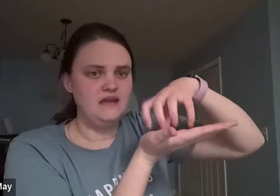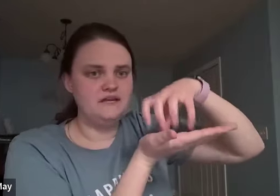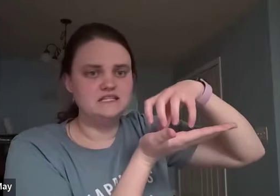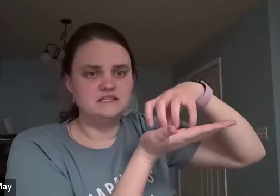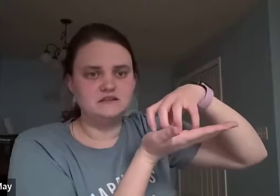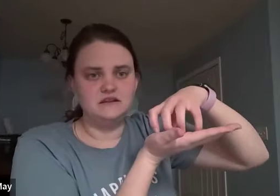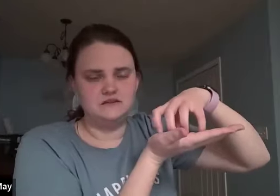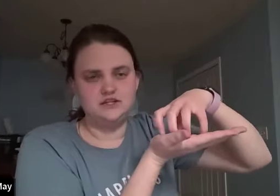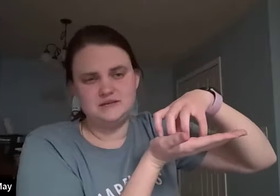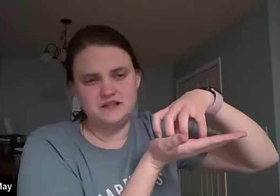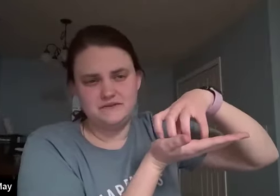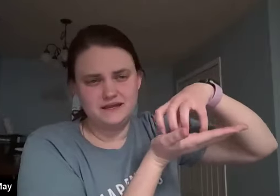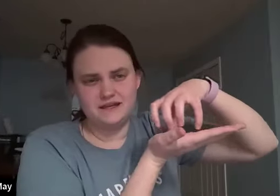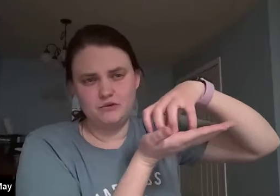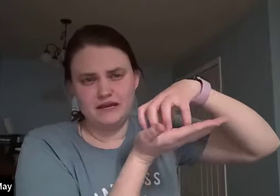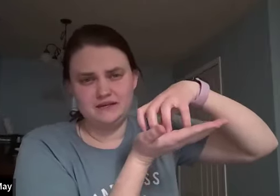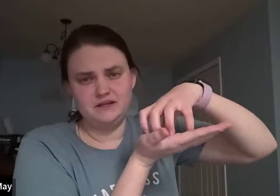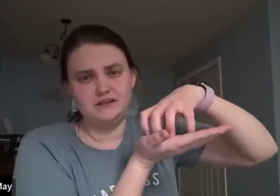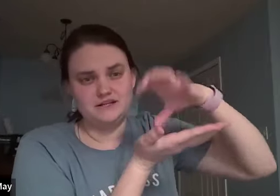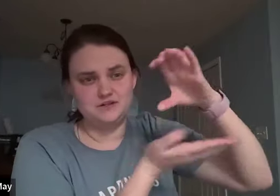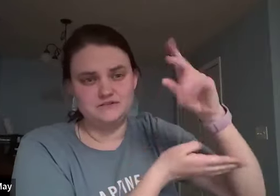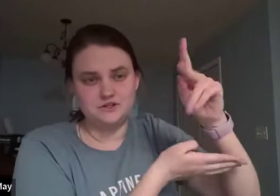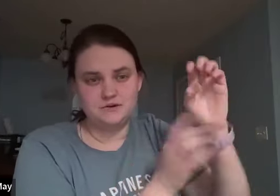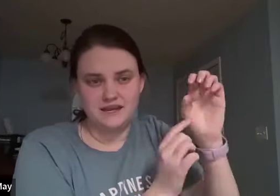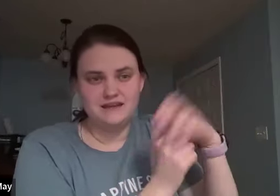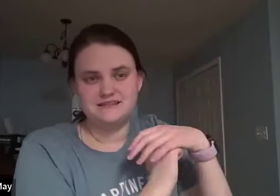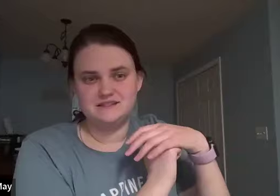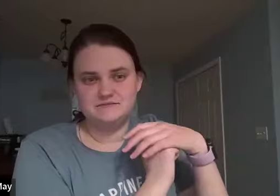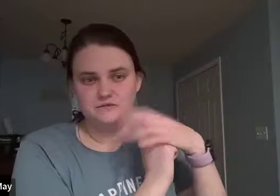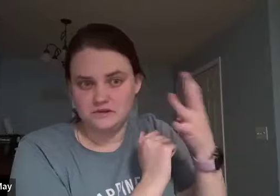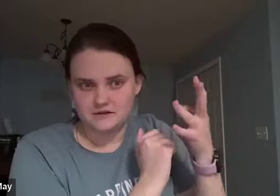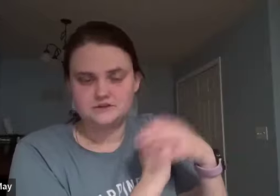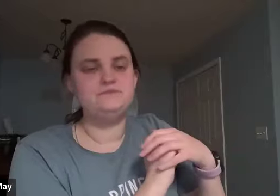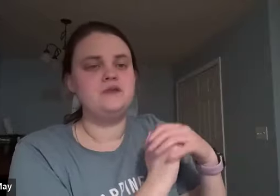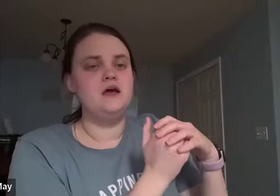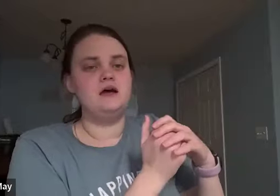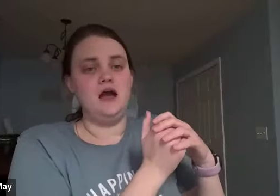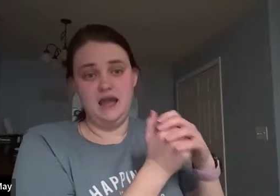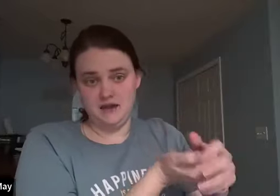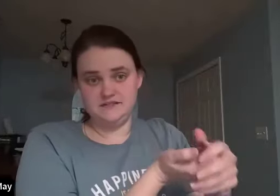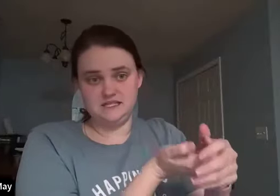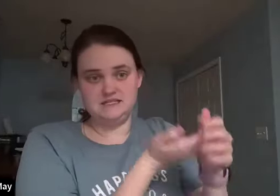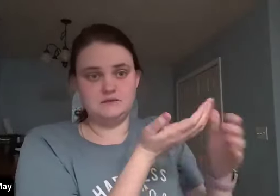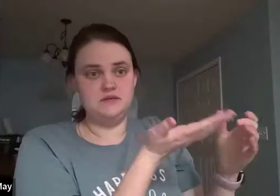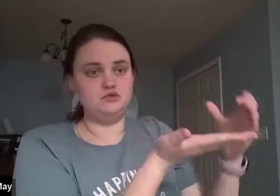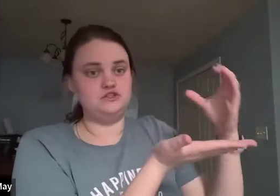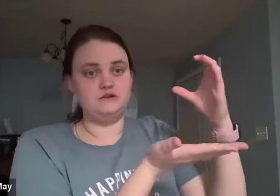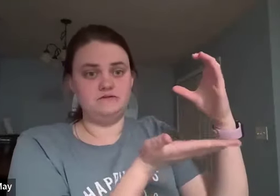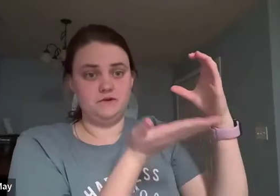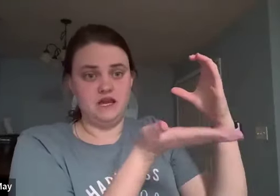If it gets, typically if I get it where I need to be clear, I just always finger spelled cake because it's 4 letters. I have seen some people do for